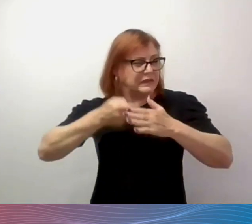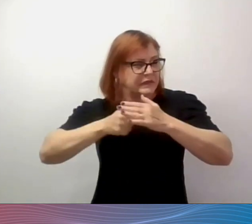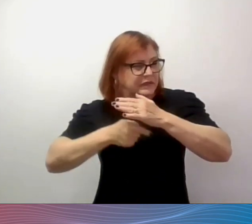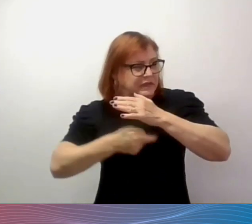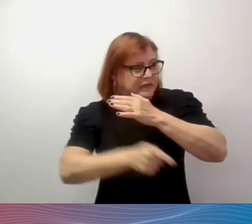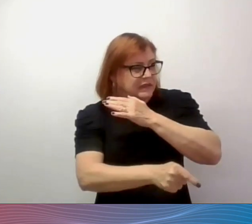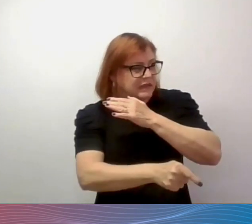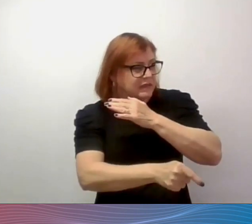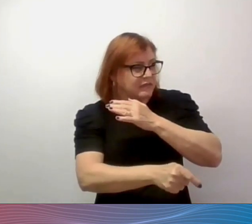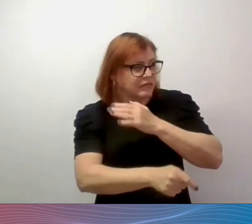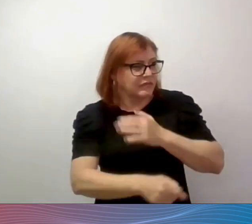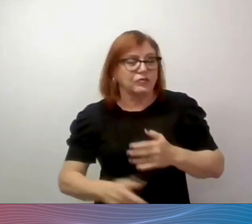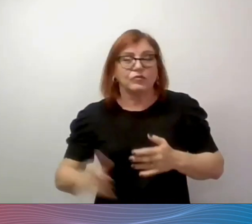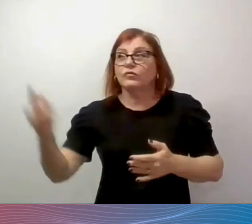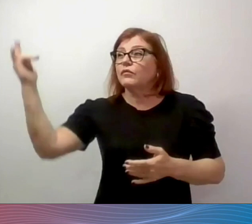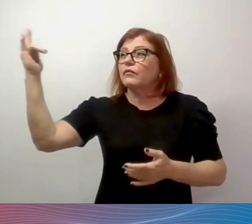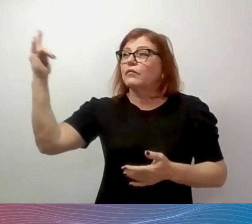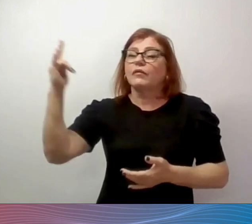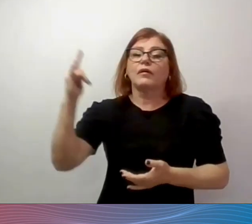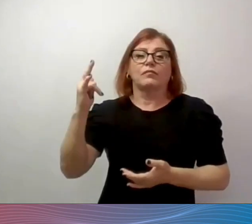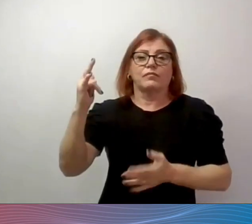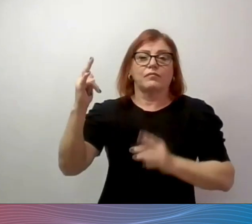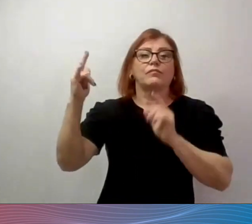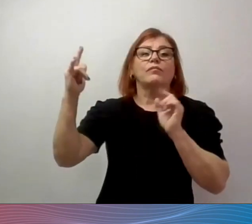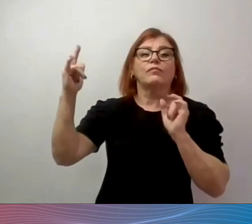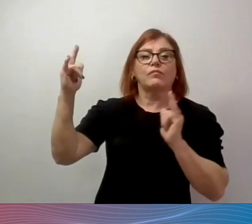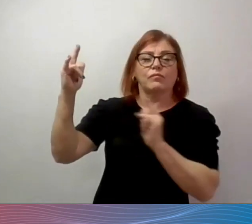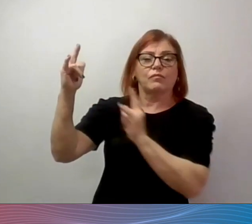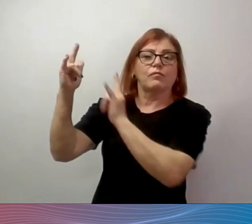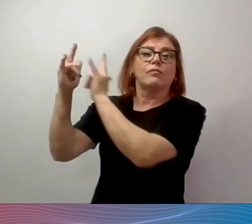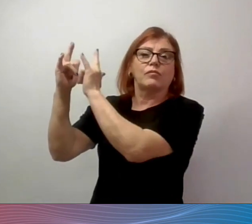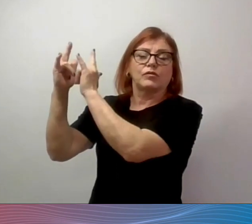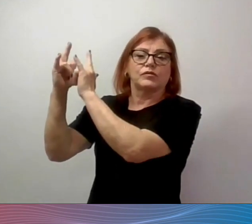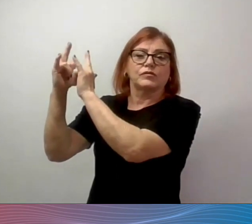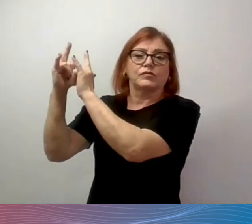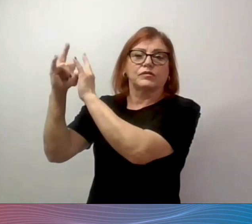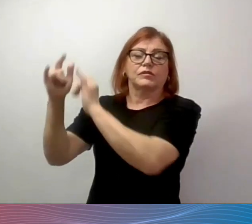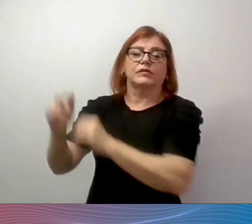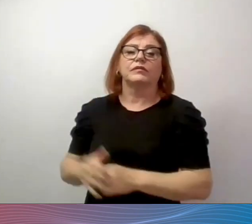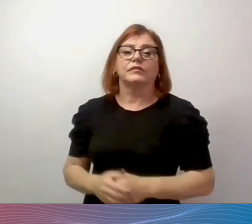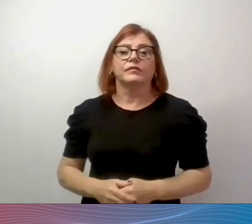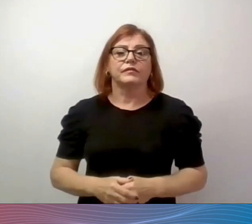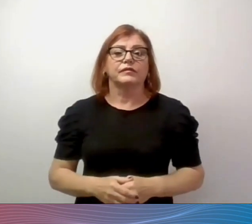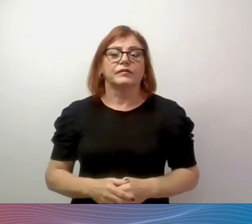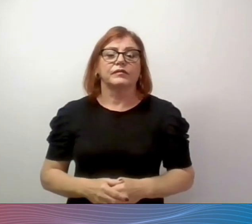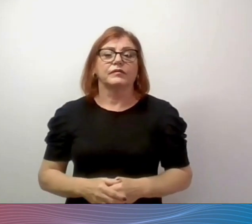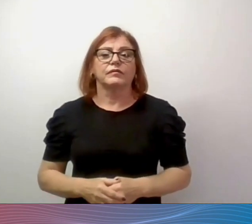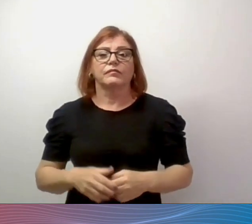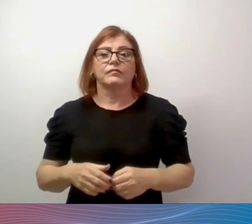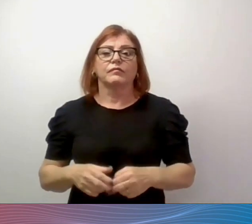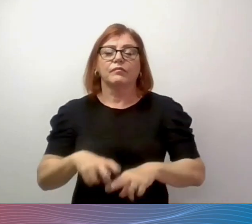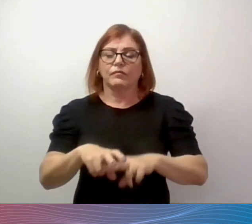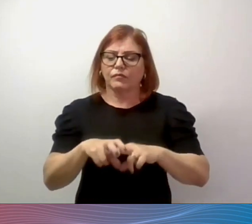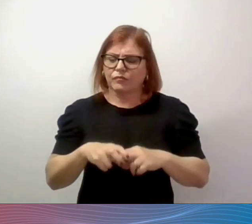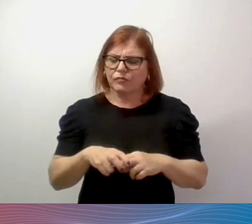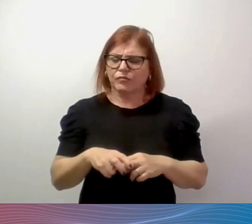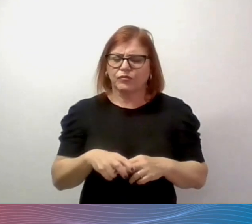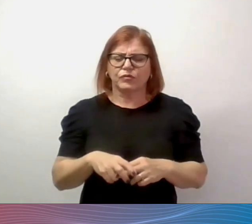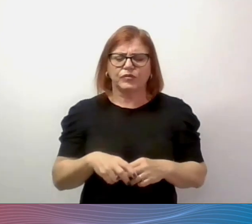And when we get to this point, we realize that we touch the love of God. Por isso aqui fala, né, para nós